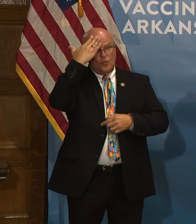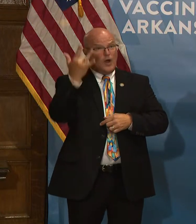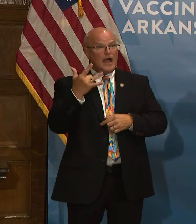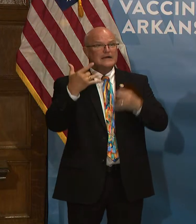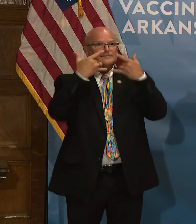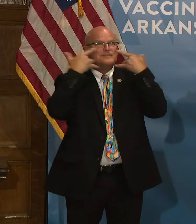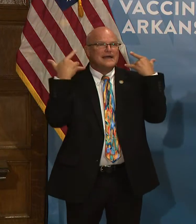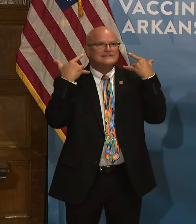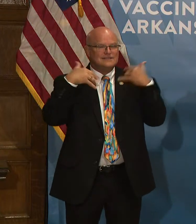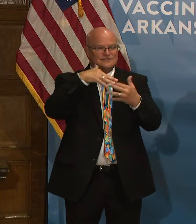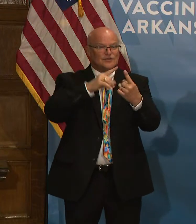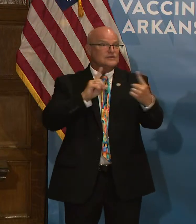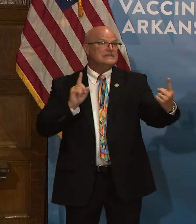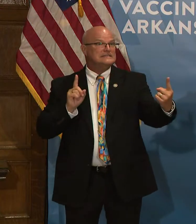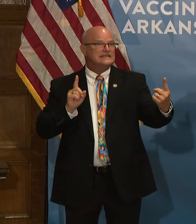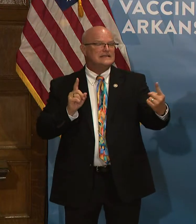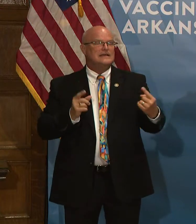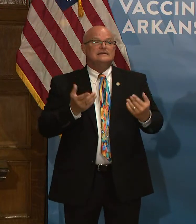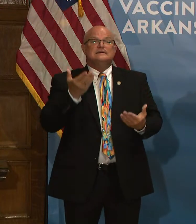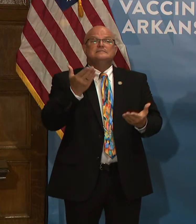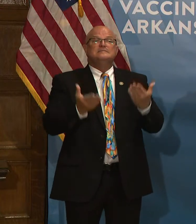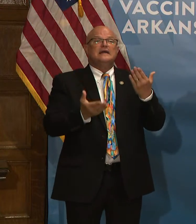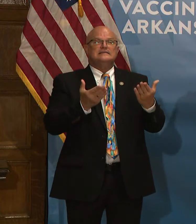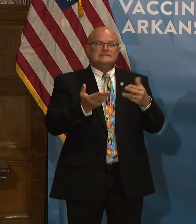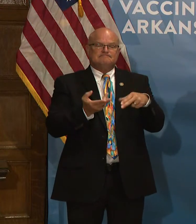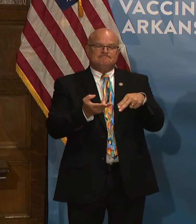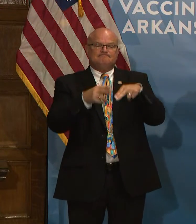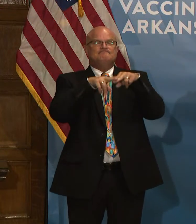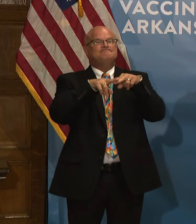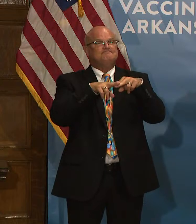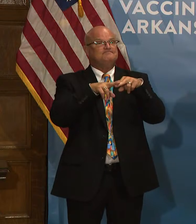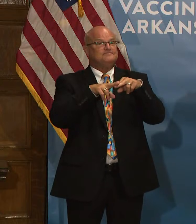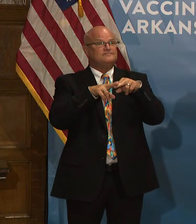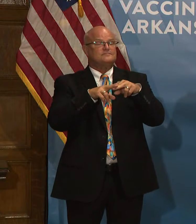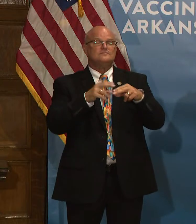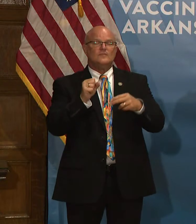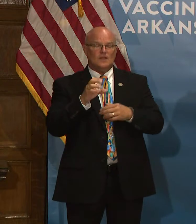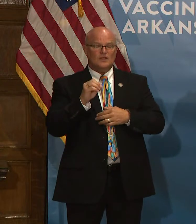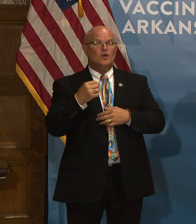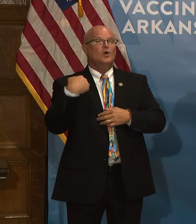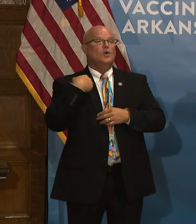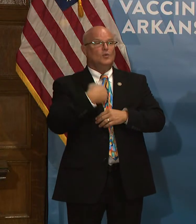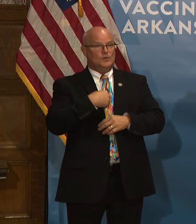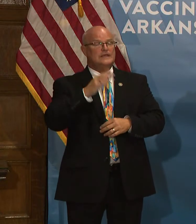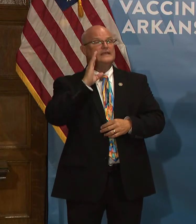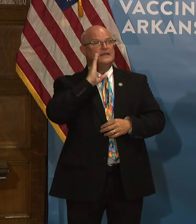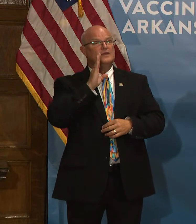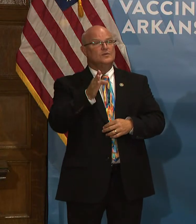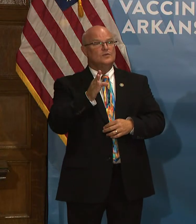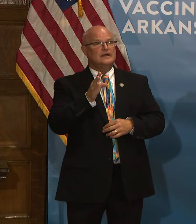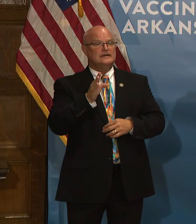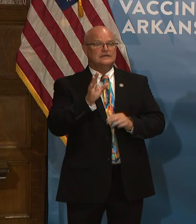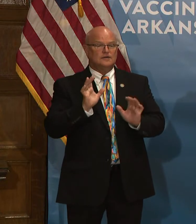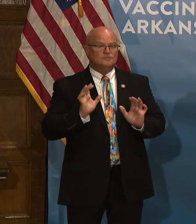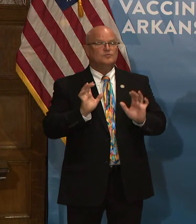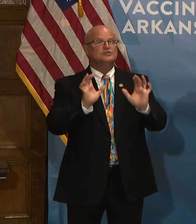and social distancing, that this year we may see an augmented season. So we are pushing out public